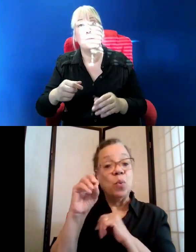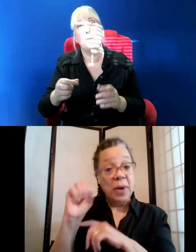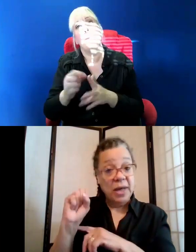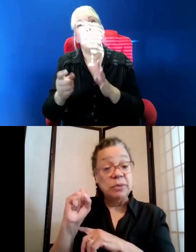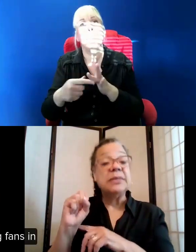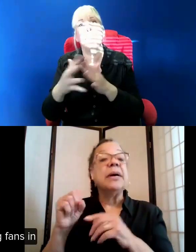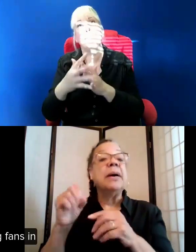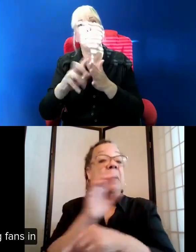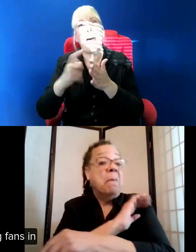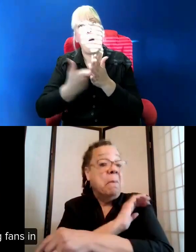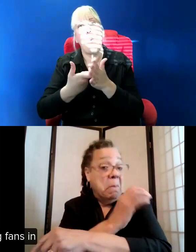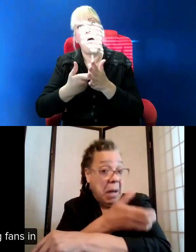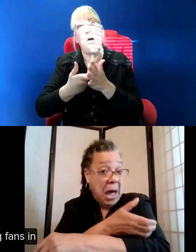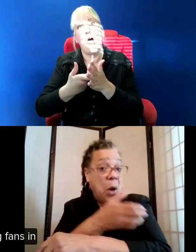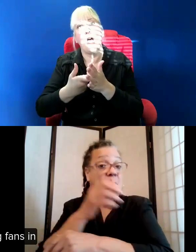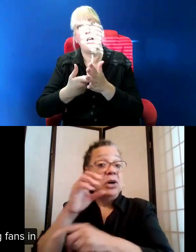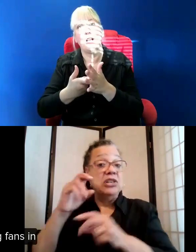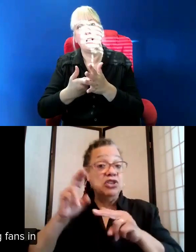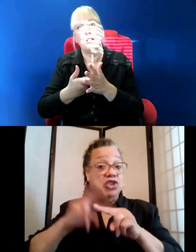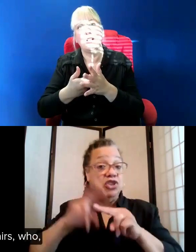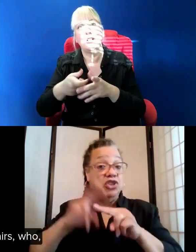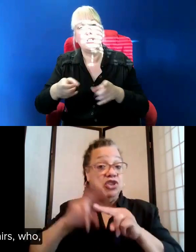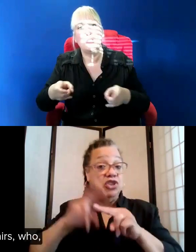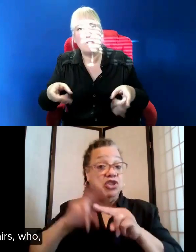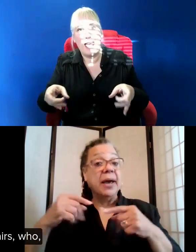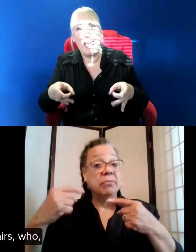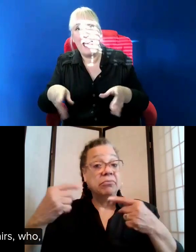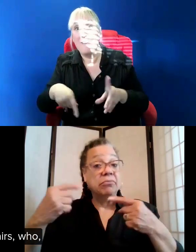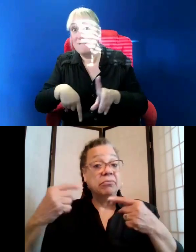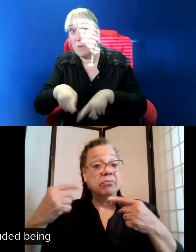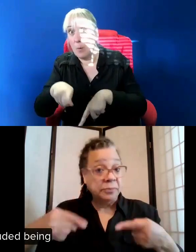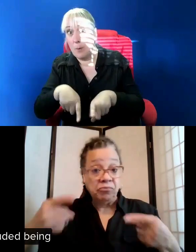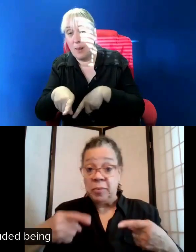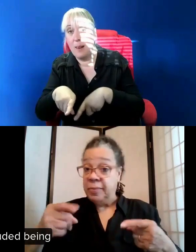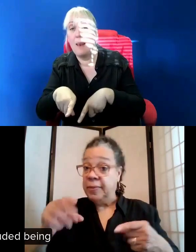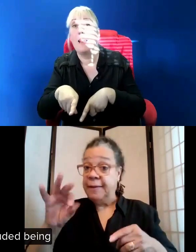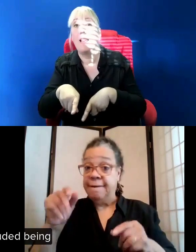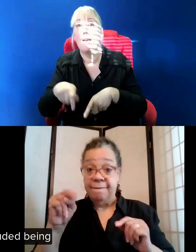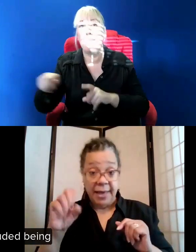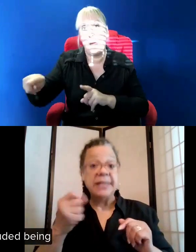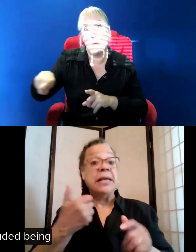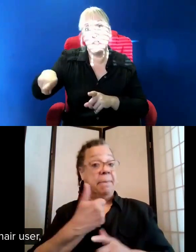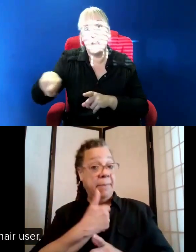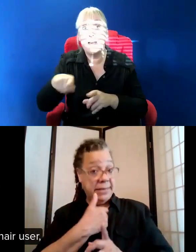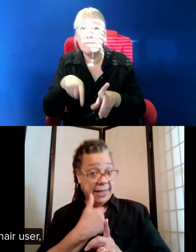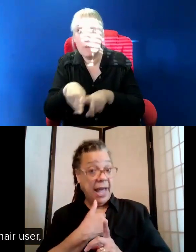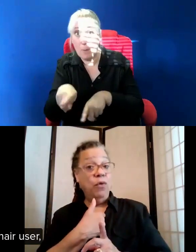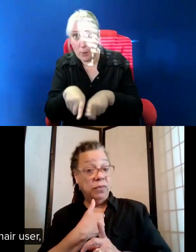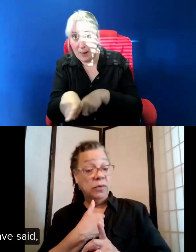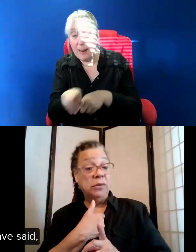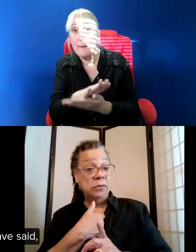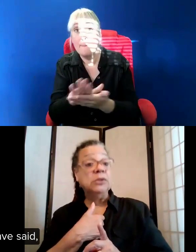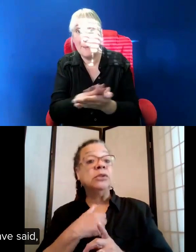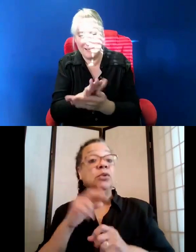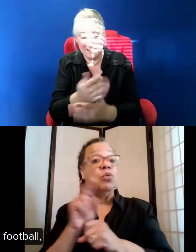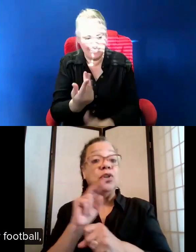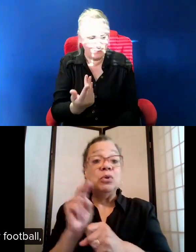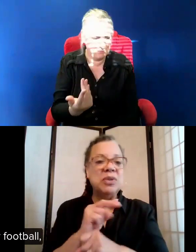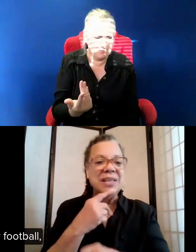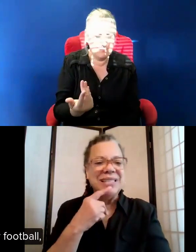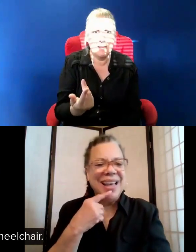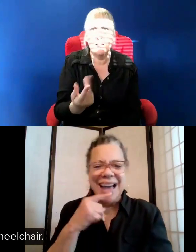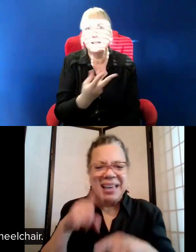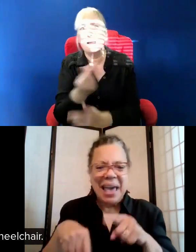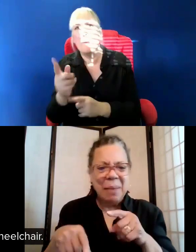football. That's enabling fans in wheelchairs who, myself included, being a wheelchair user, would have said, can't